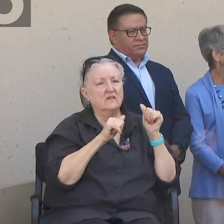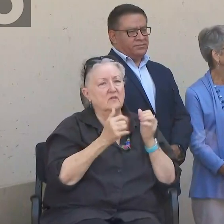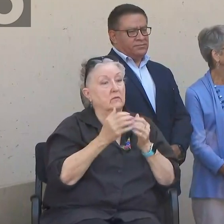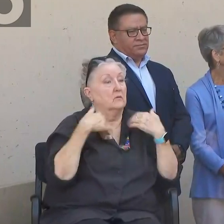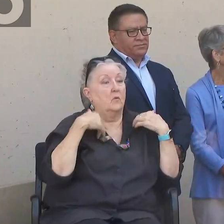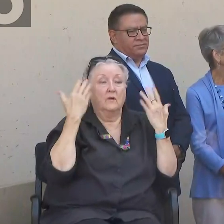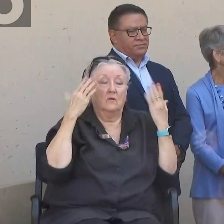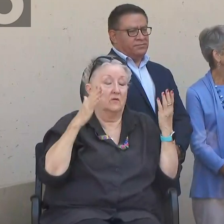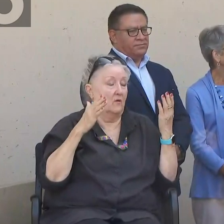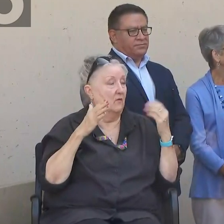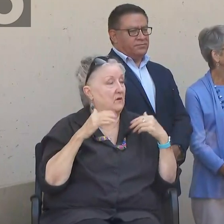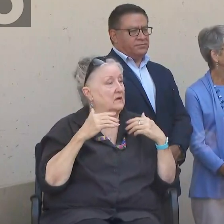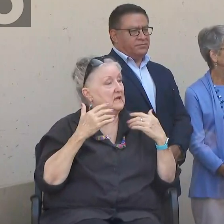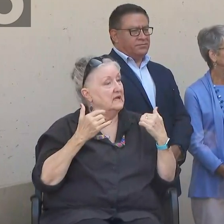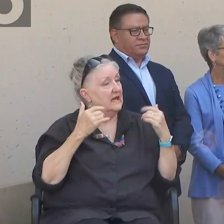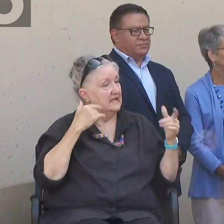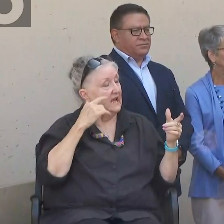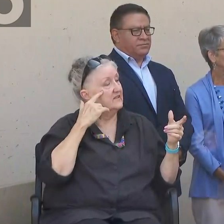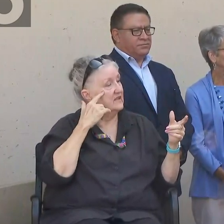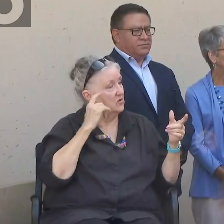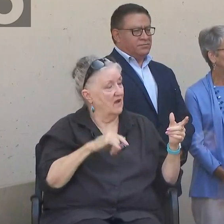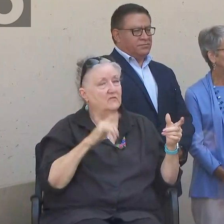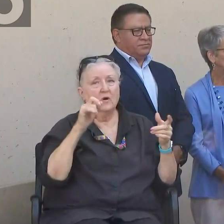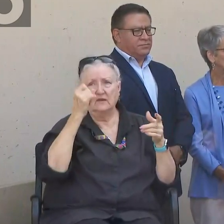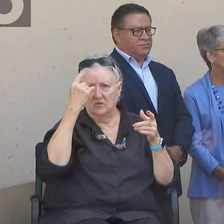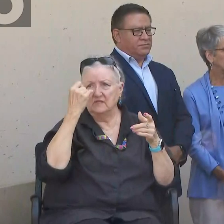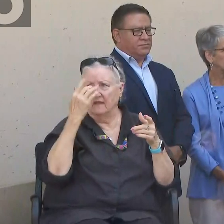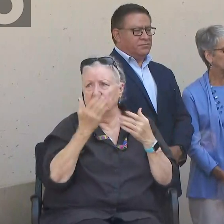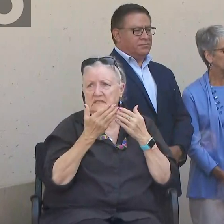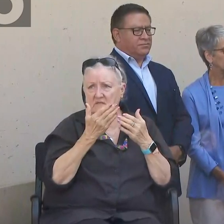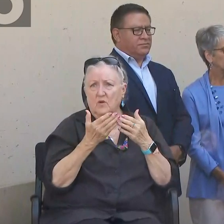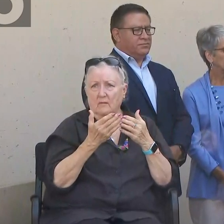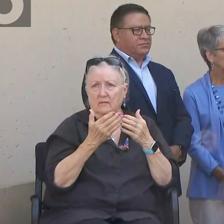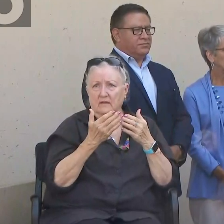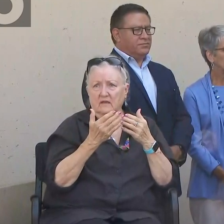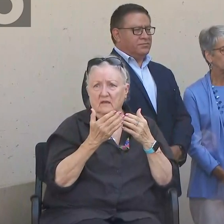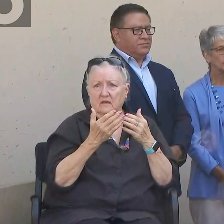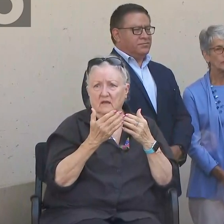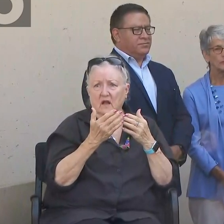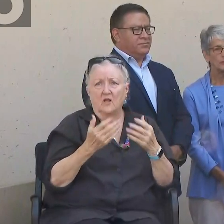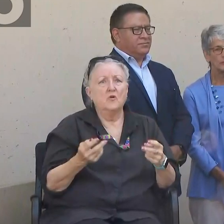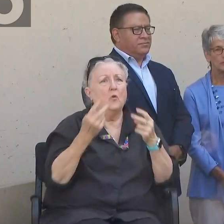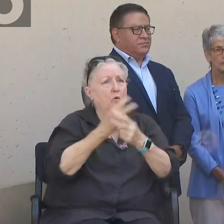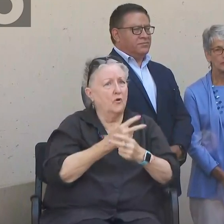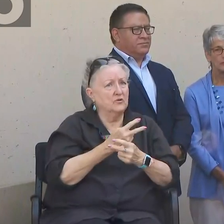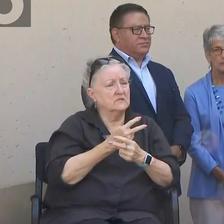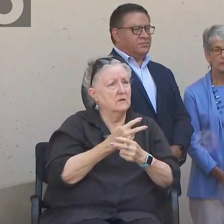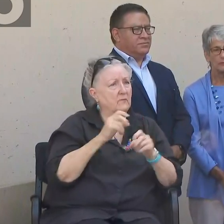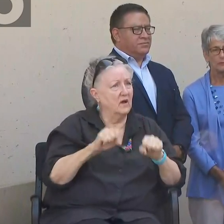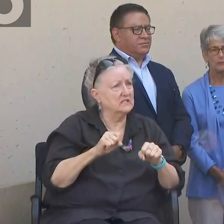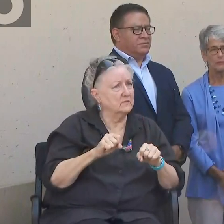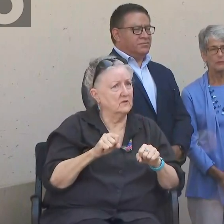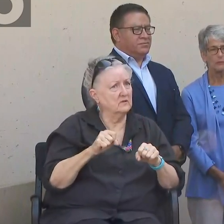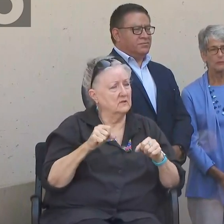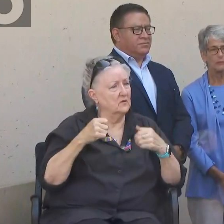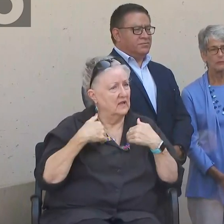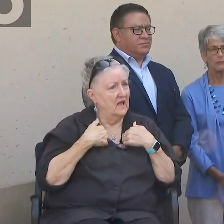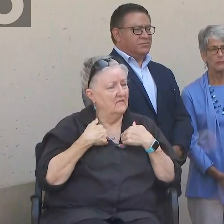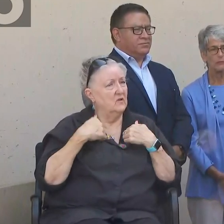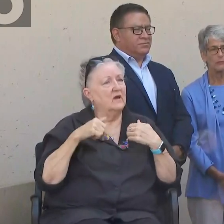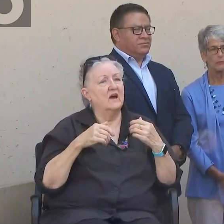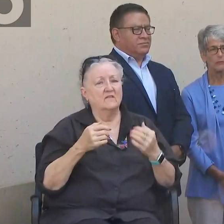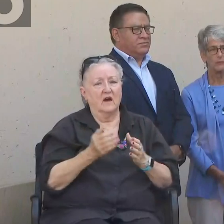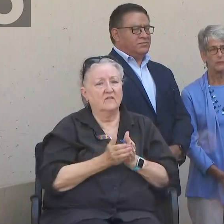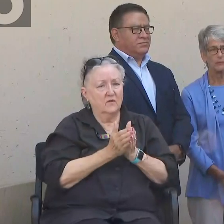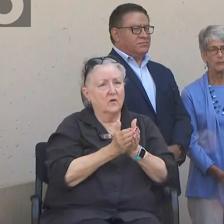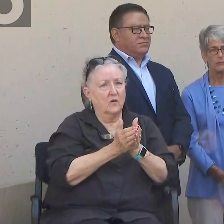We don't know that at this point. I think it's, you have to understand, this is probably the worst case scenario you could possibly have. You have a